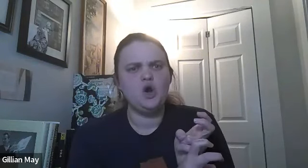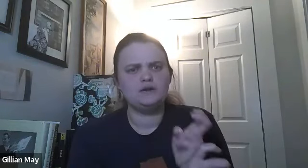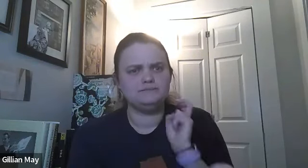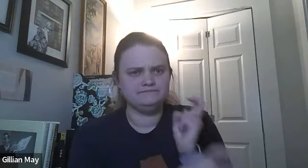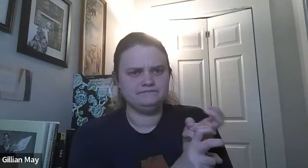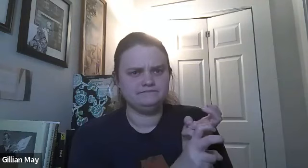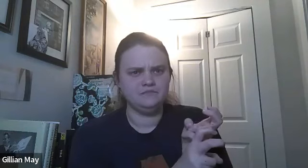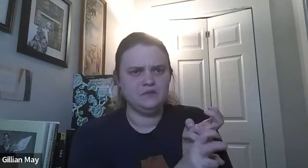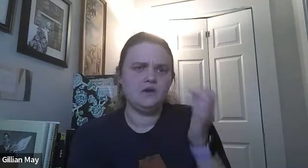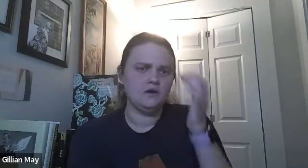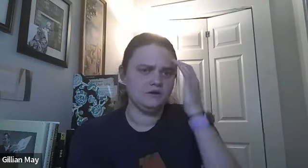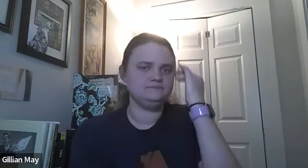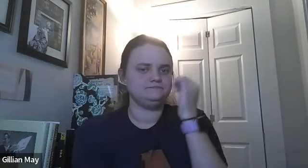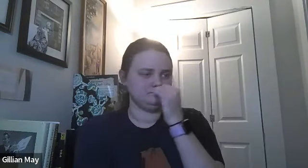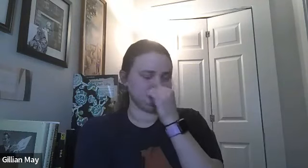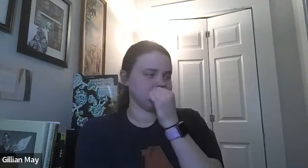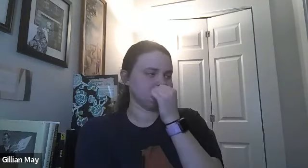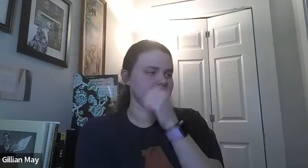hard, hard.